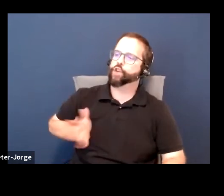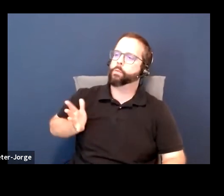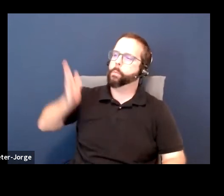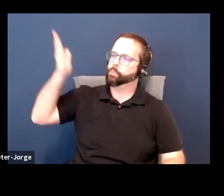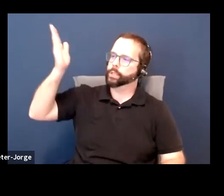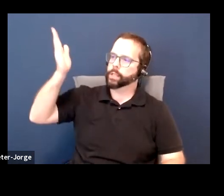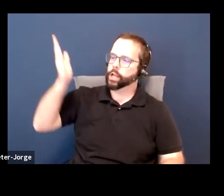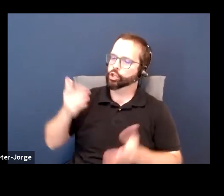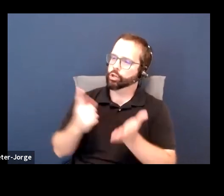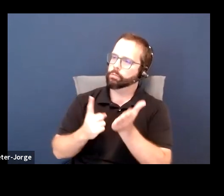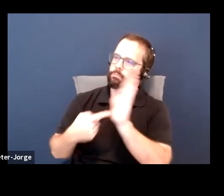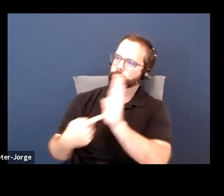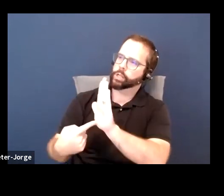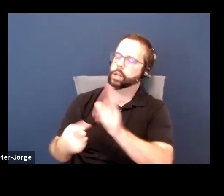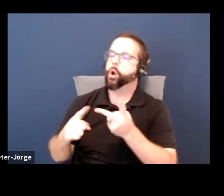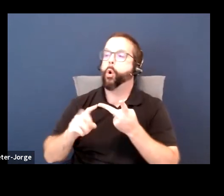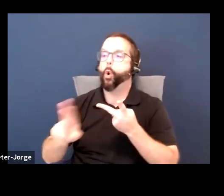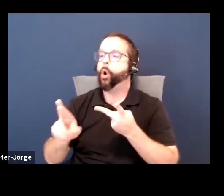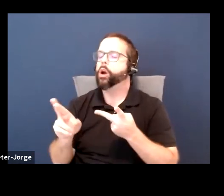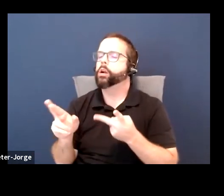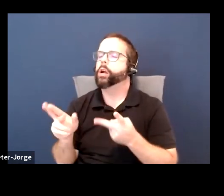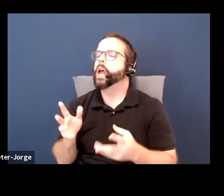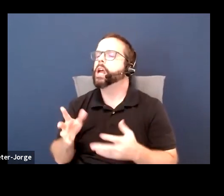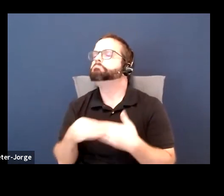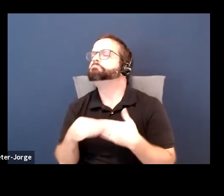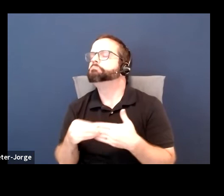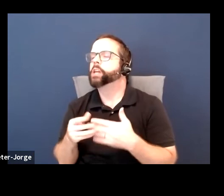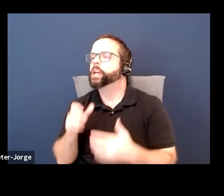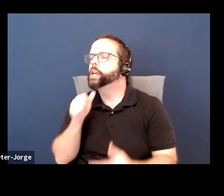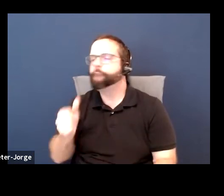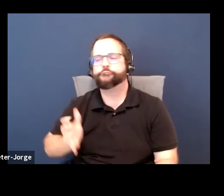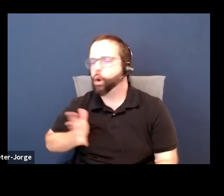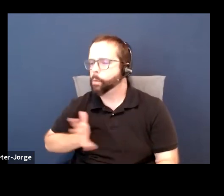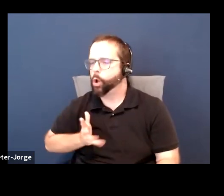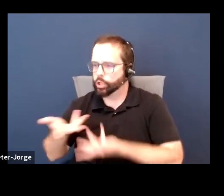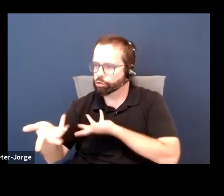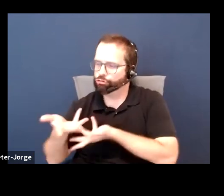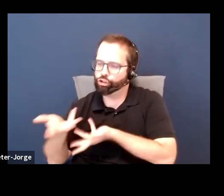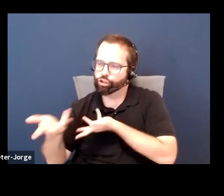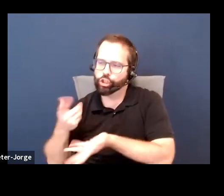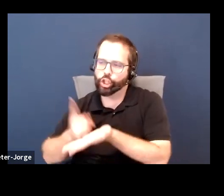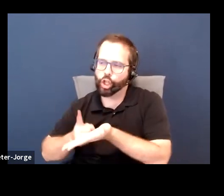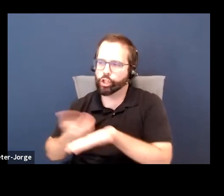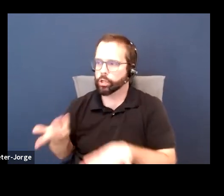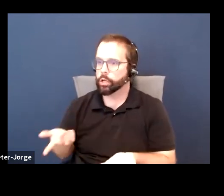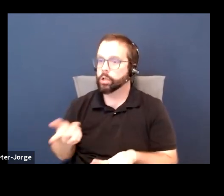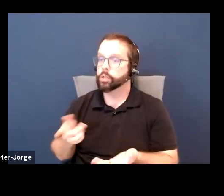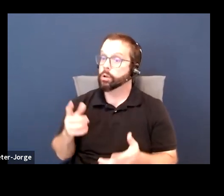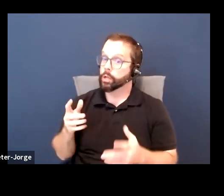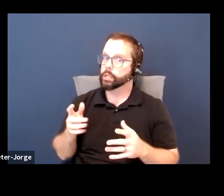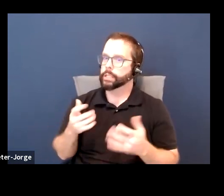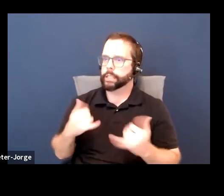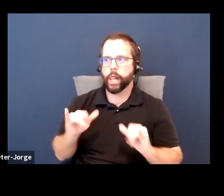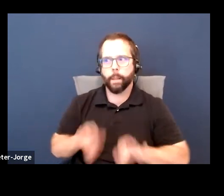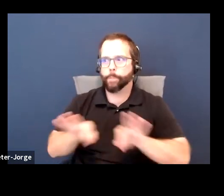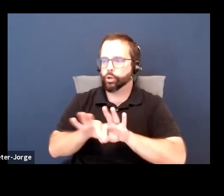discussions. As I mentioned earlier, I think it's important just to go to these meetings where your community gathers